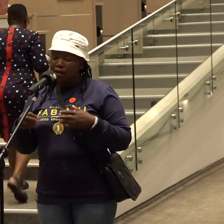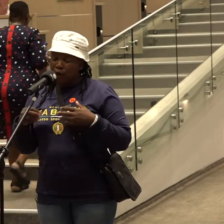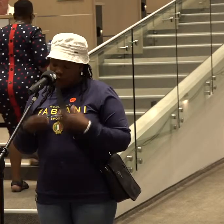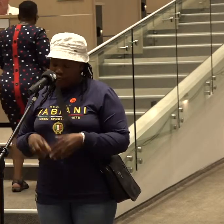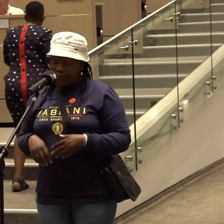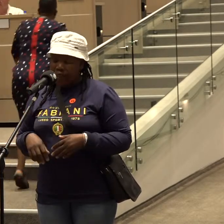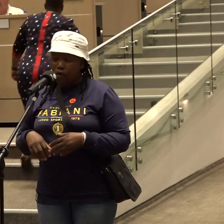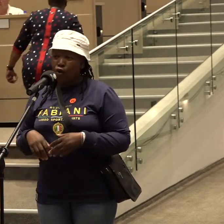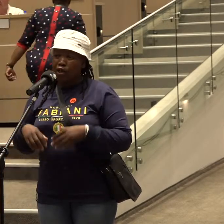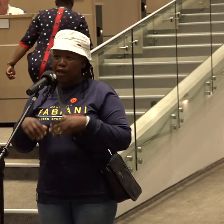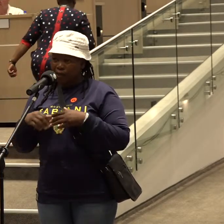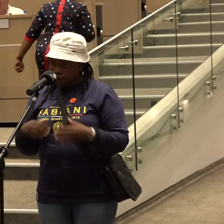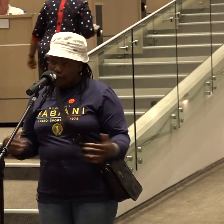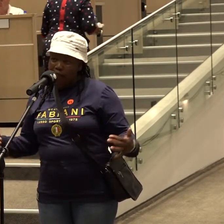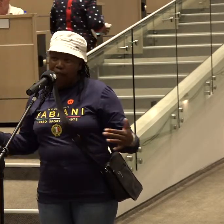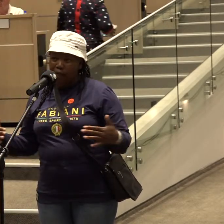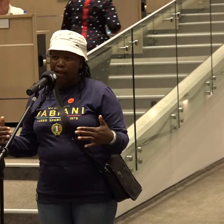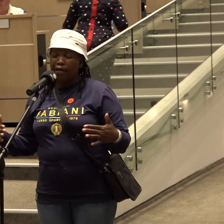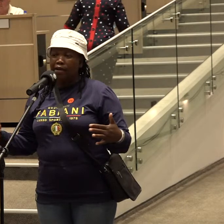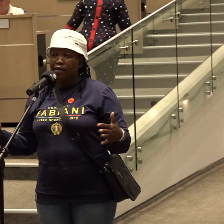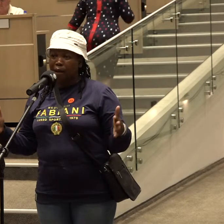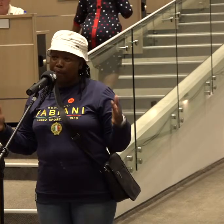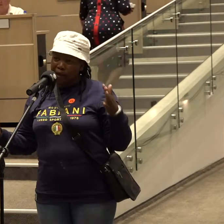in a week